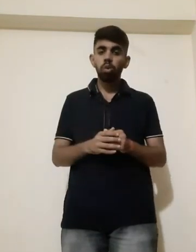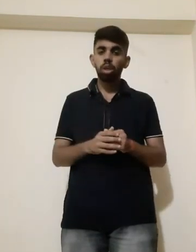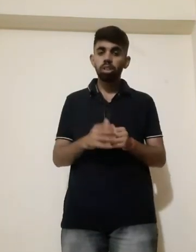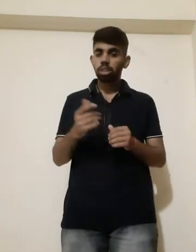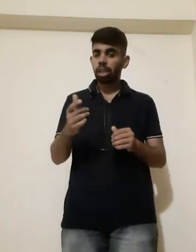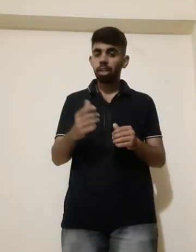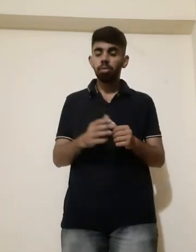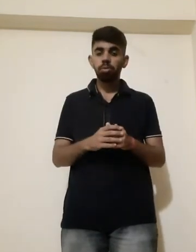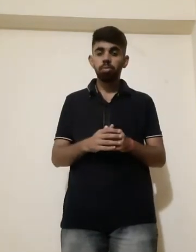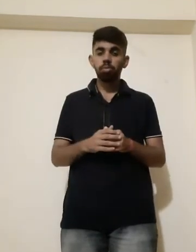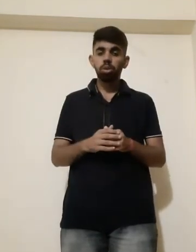call as static